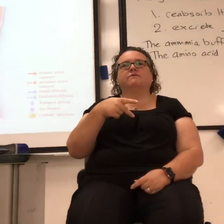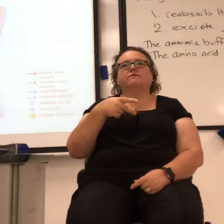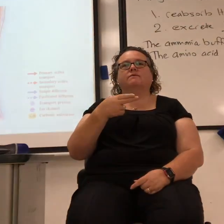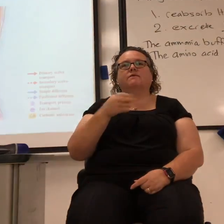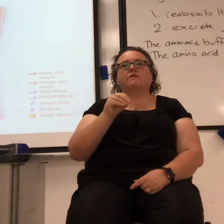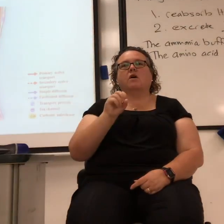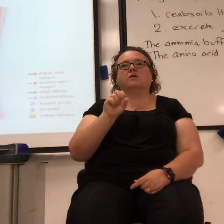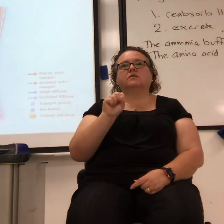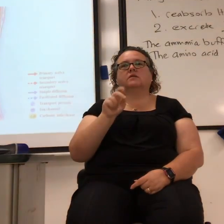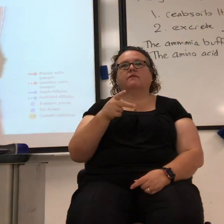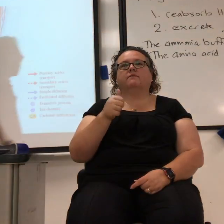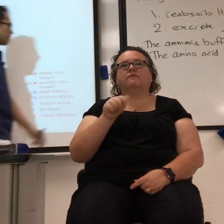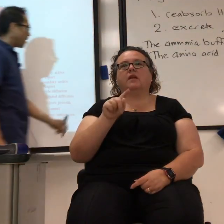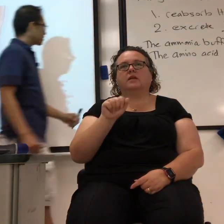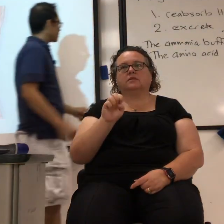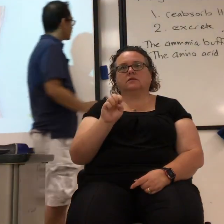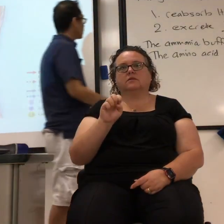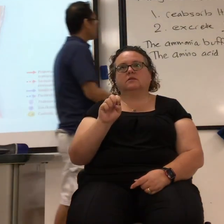Let's write that down.